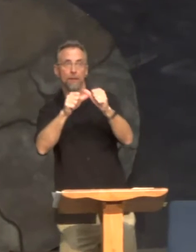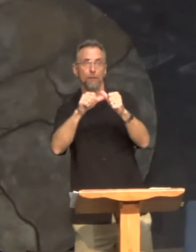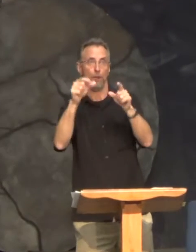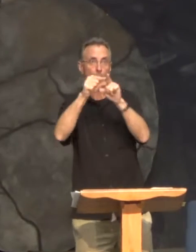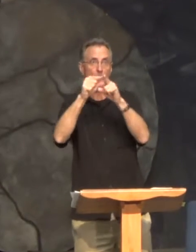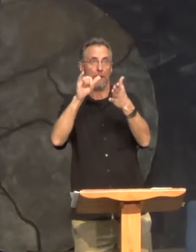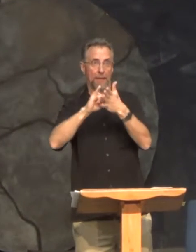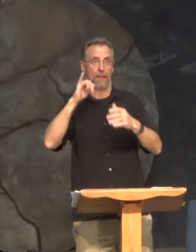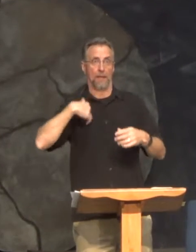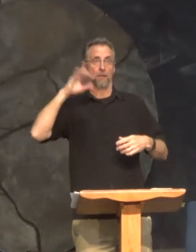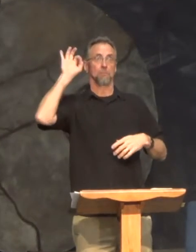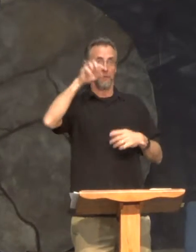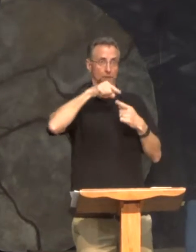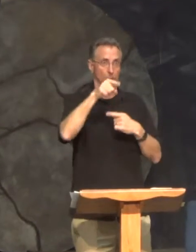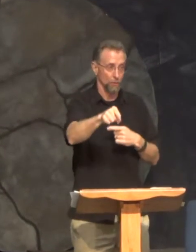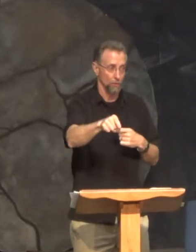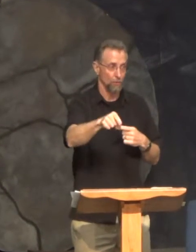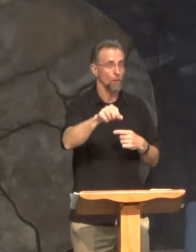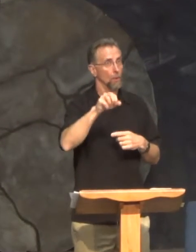by which you also are saved.